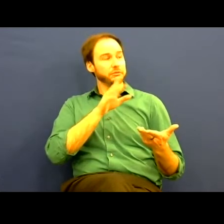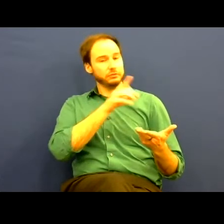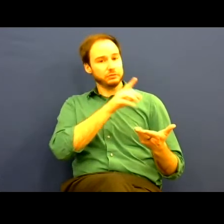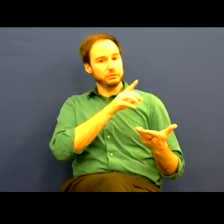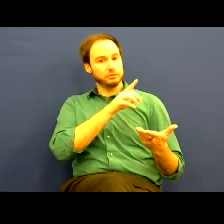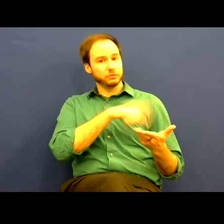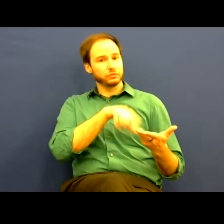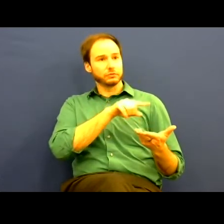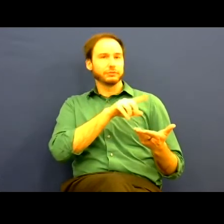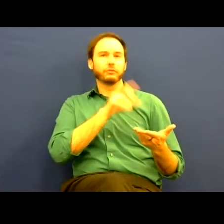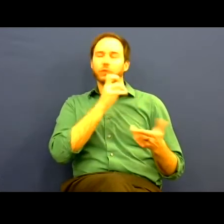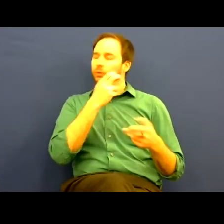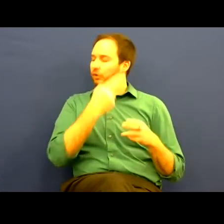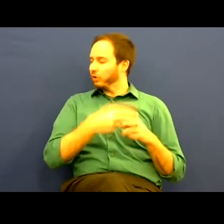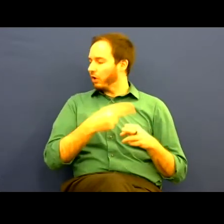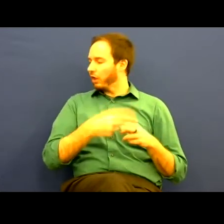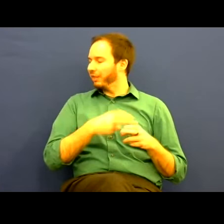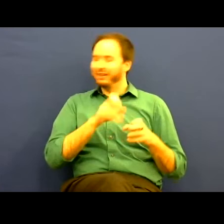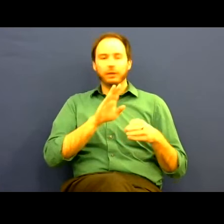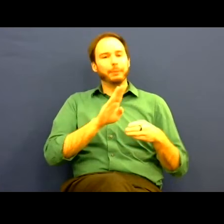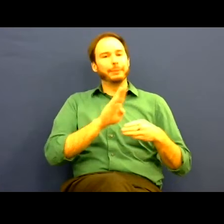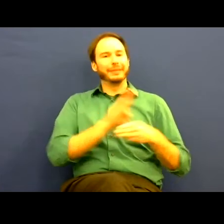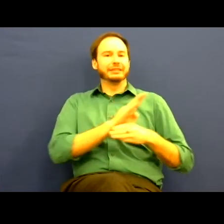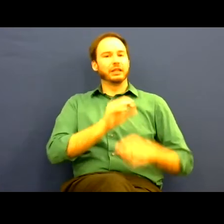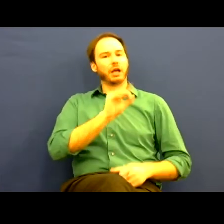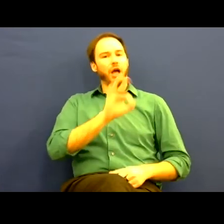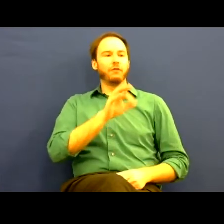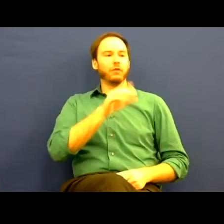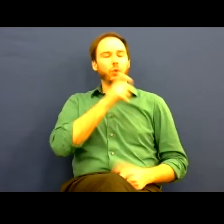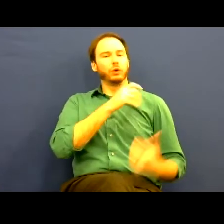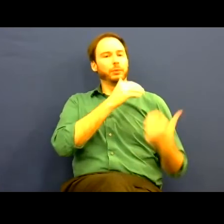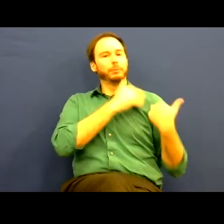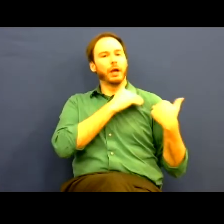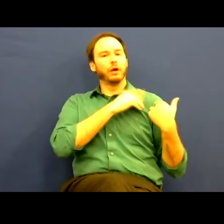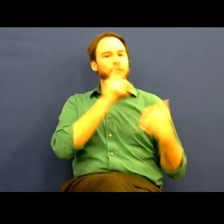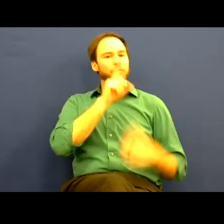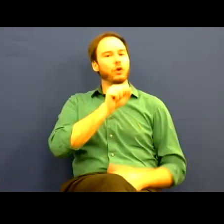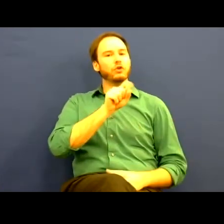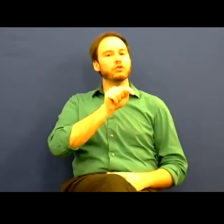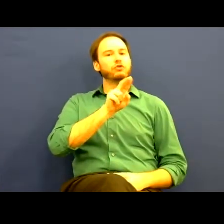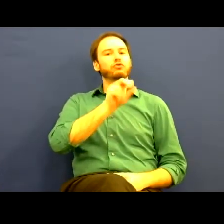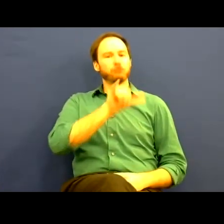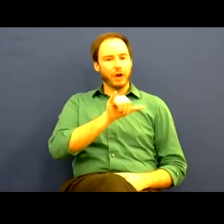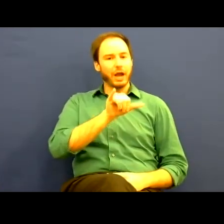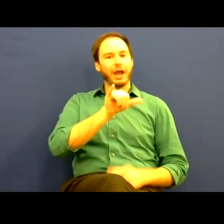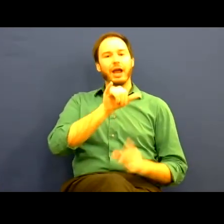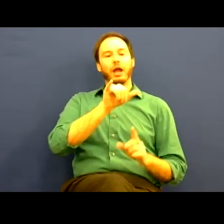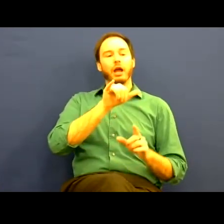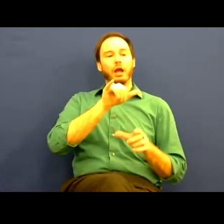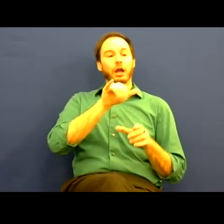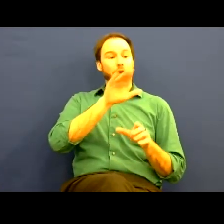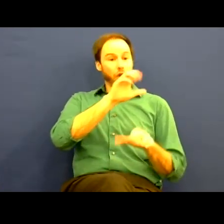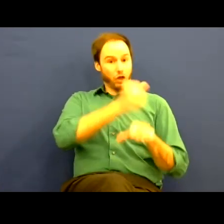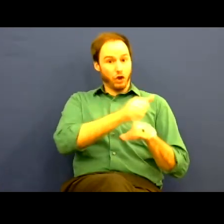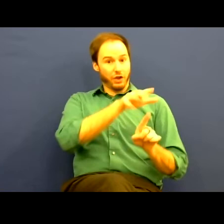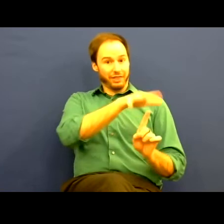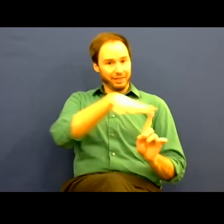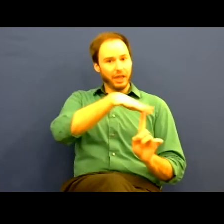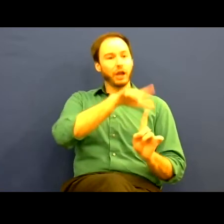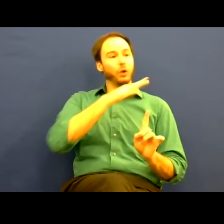essentially the I don't know what you want to call it, the business of handling strays in other areas outside where they're currently